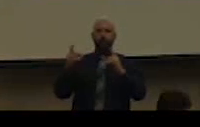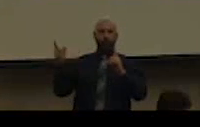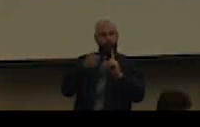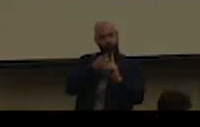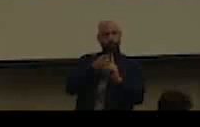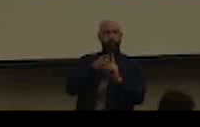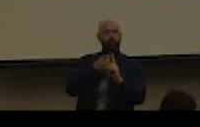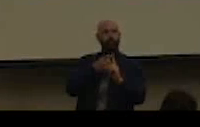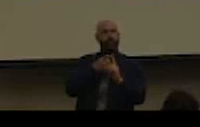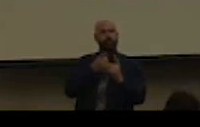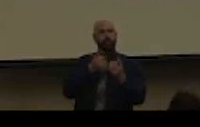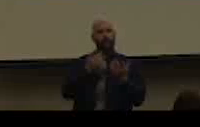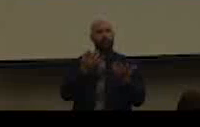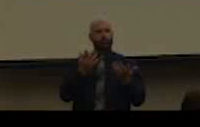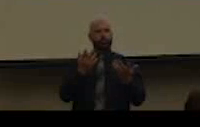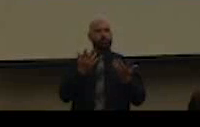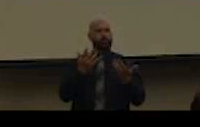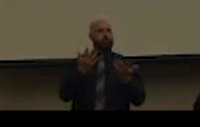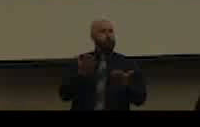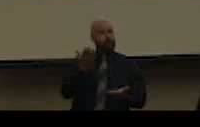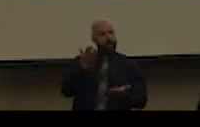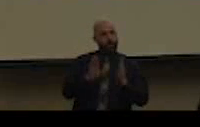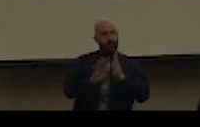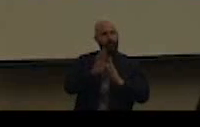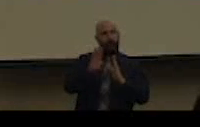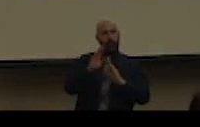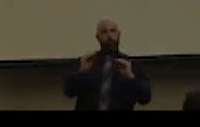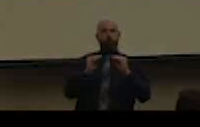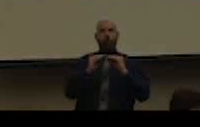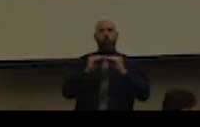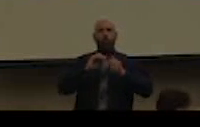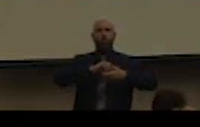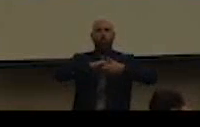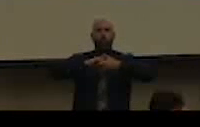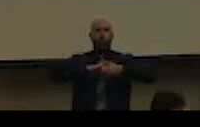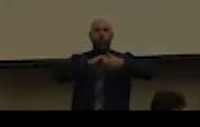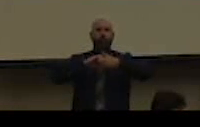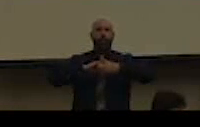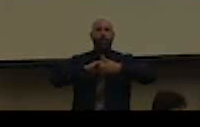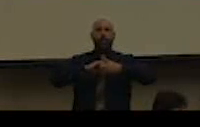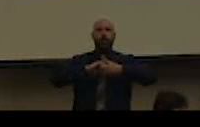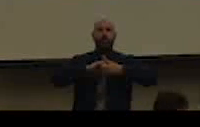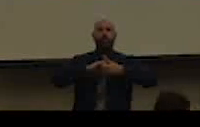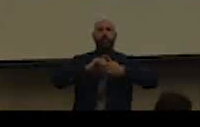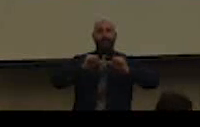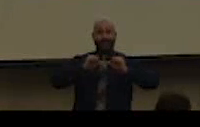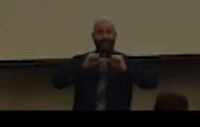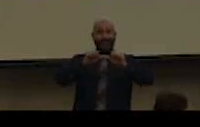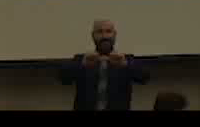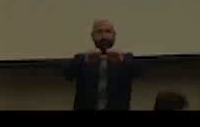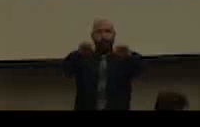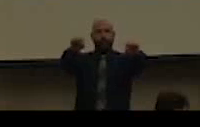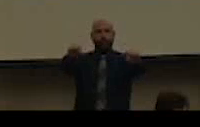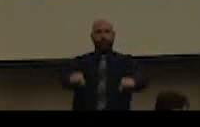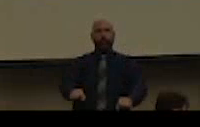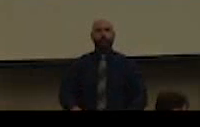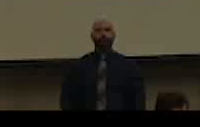and even if this is possible, trying to develop a more unified, sustainable system.